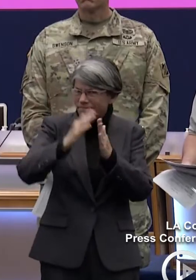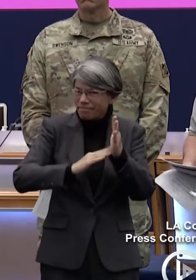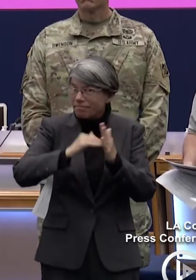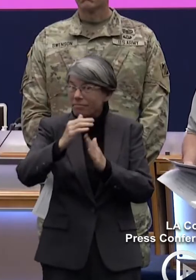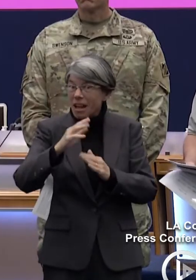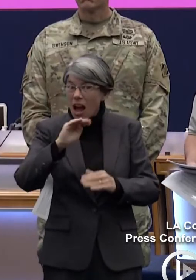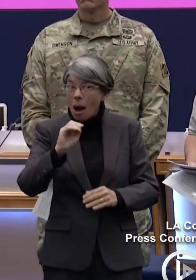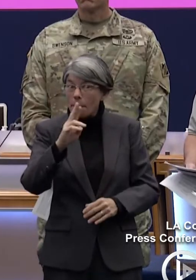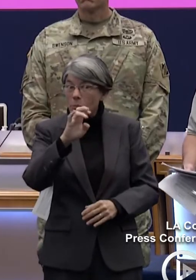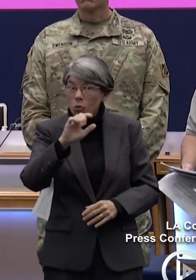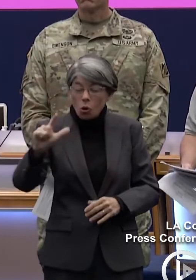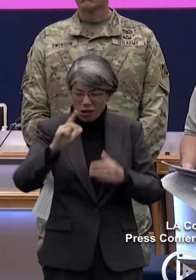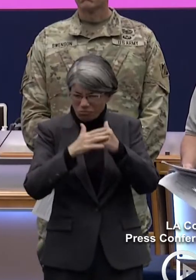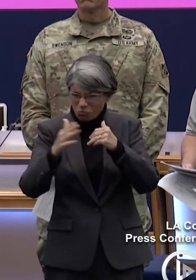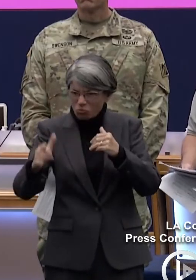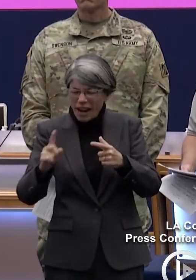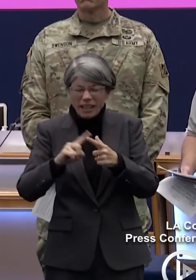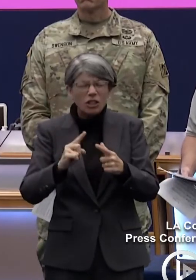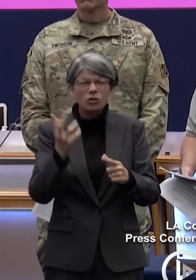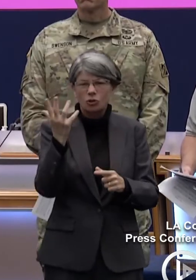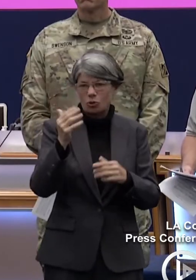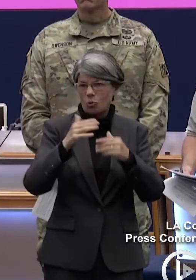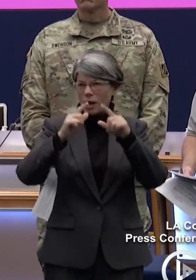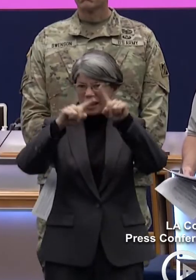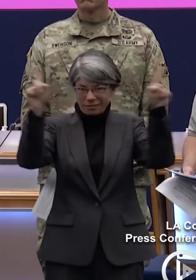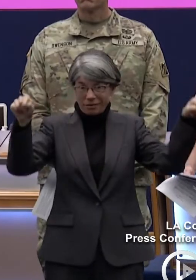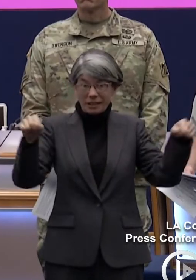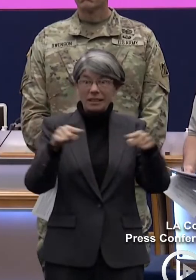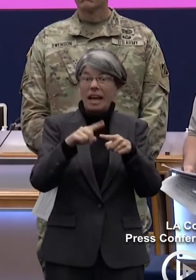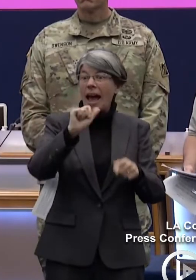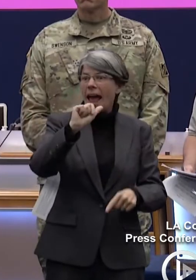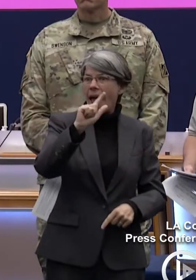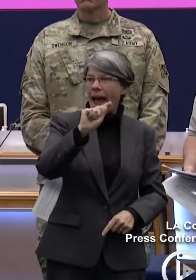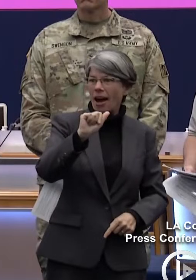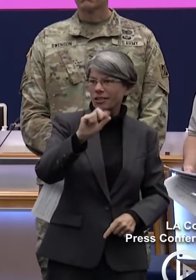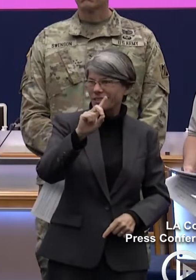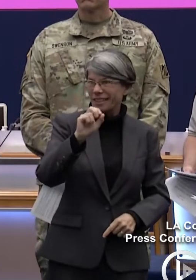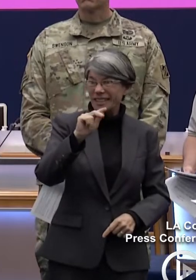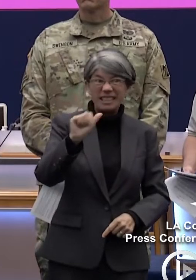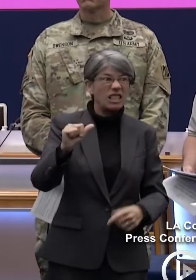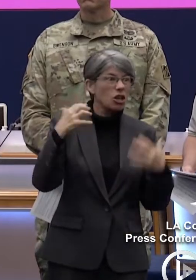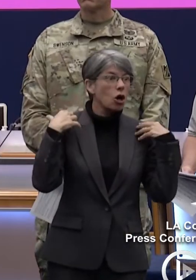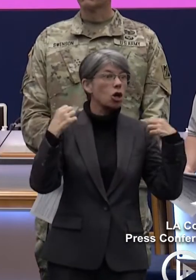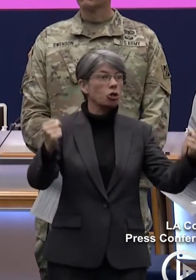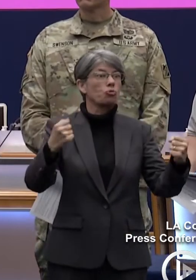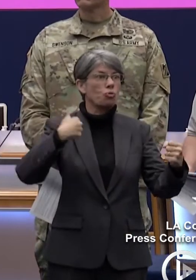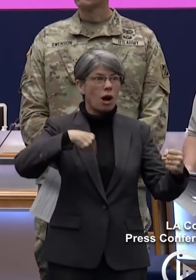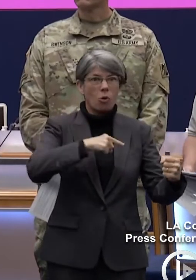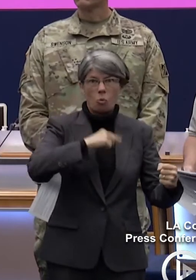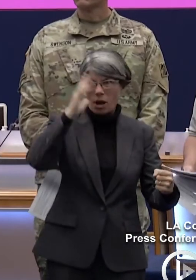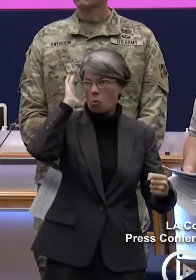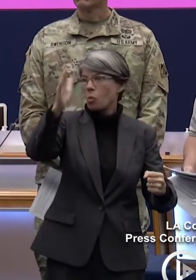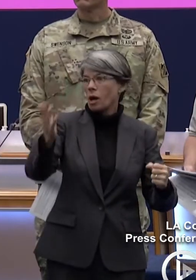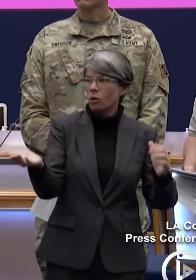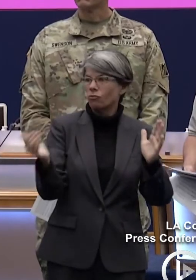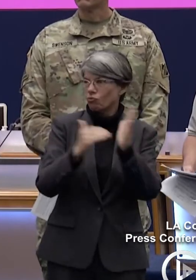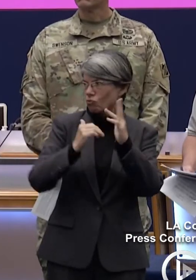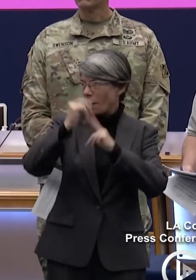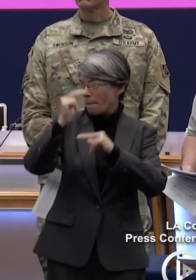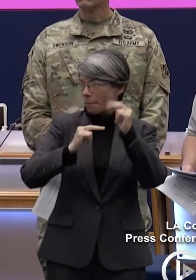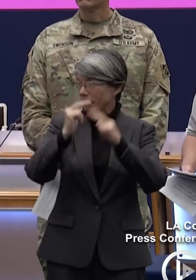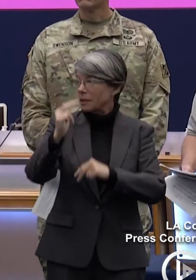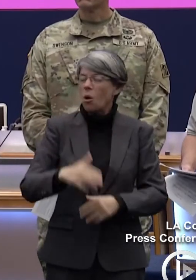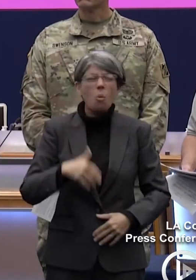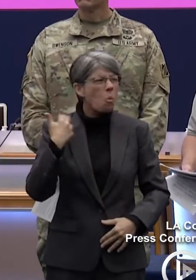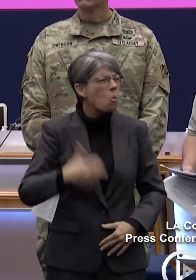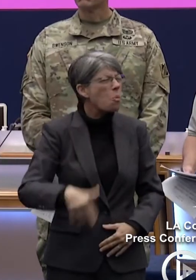Altadena. Right next to it, a massive sign that reads, "Altadena strong, we will rebuild." What